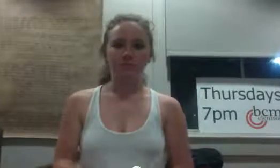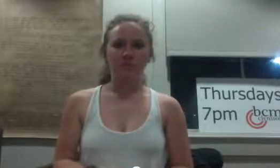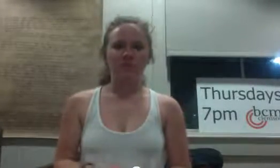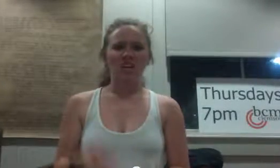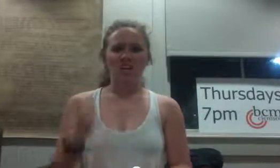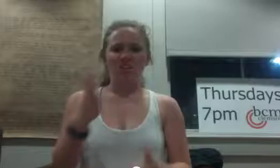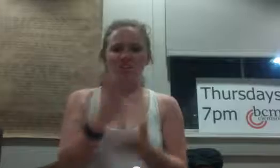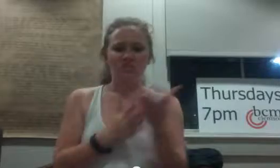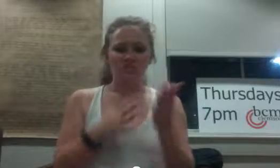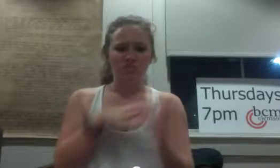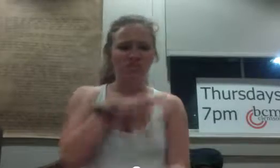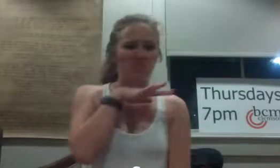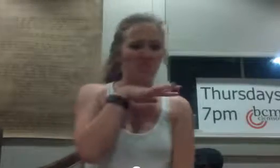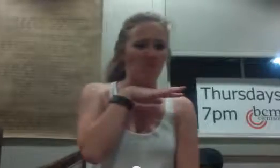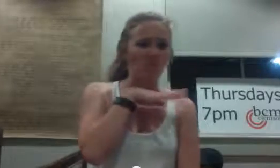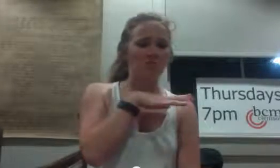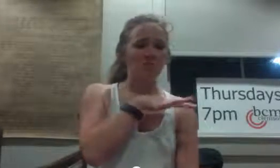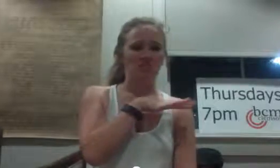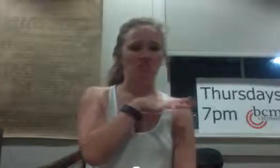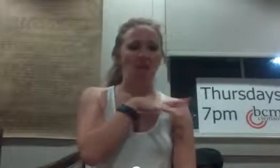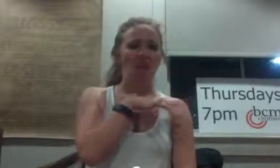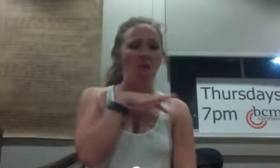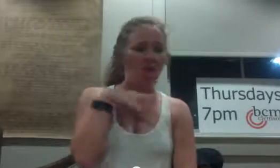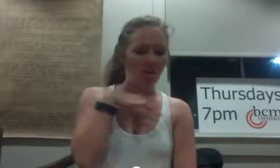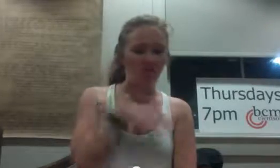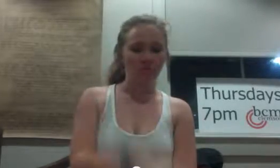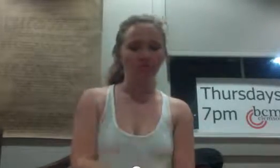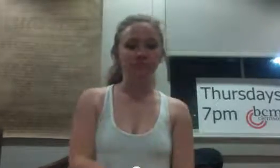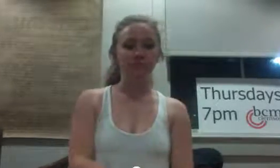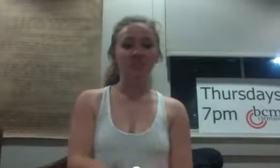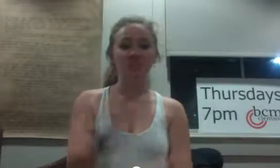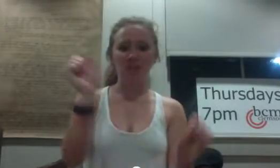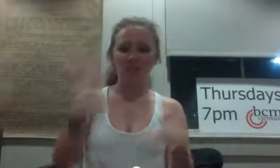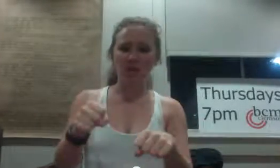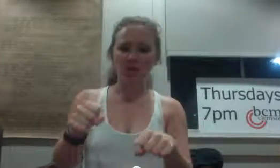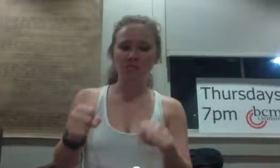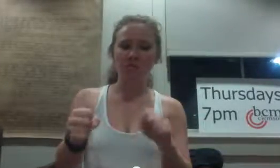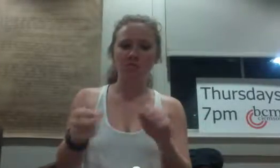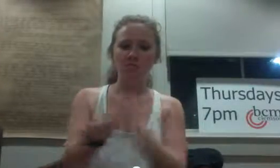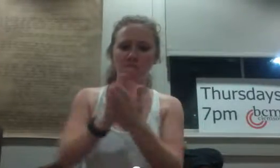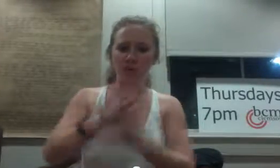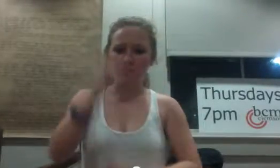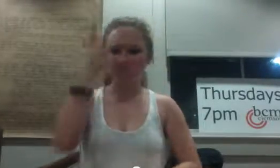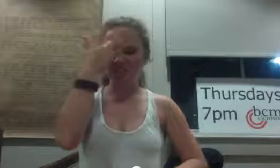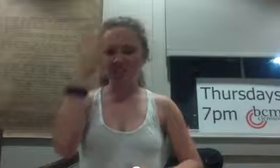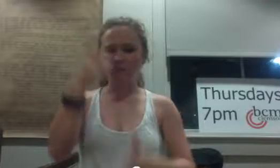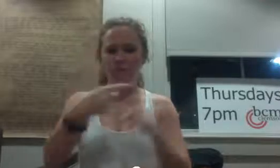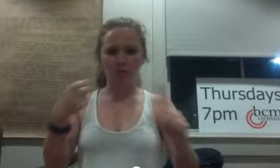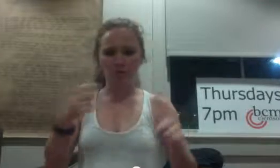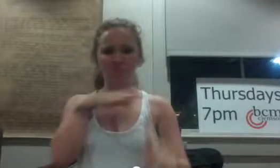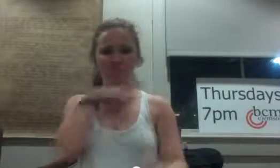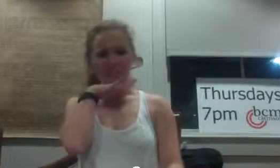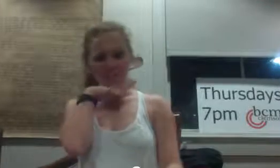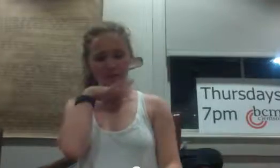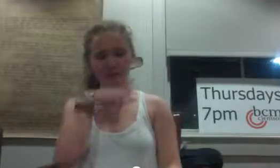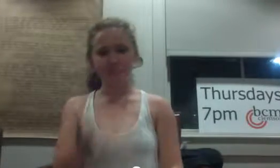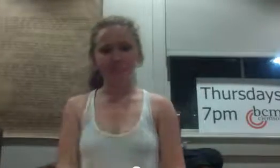Grass. So if bacteria didn't exist, cows would not be able to eat grass. But you can get sick